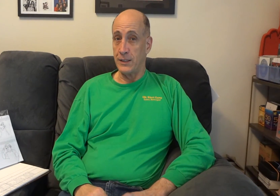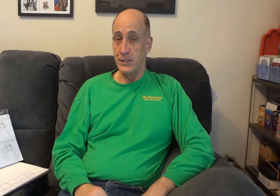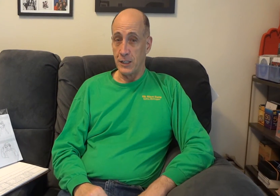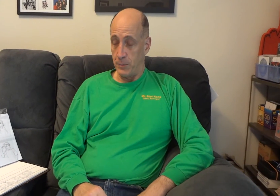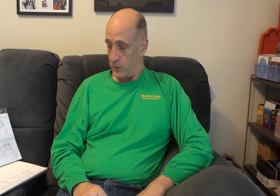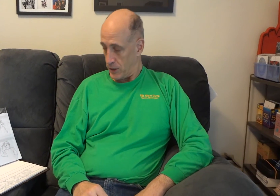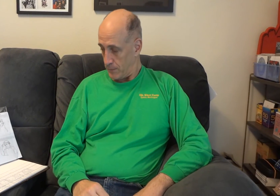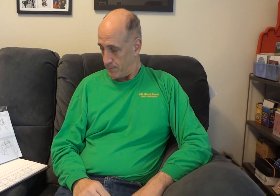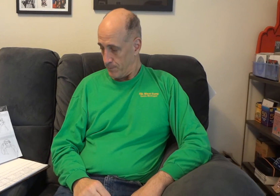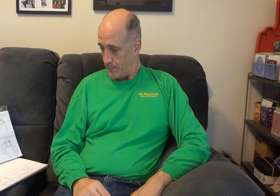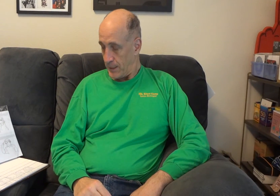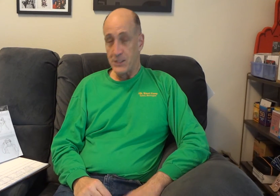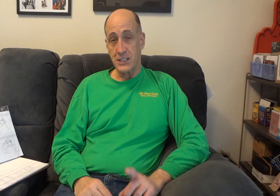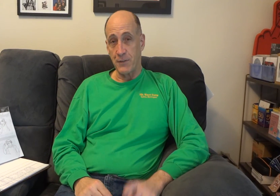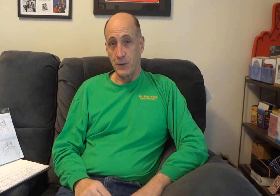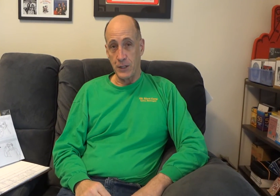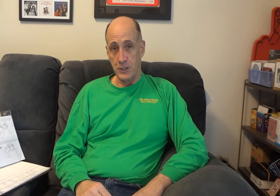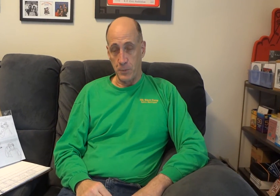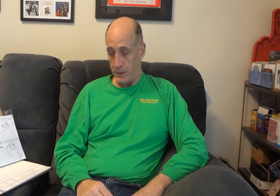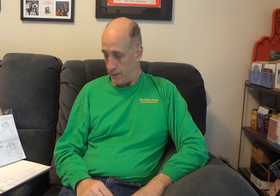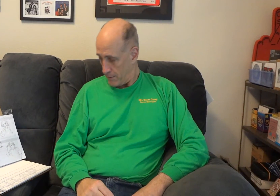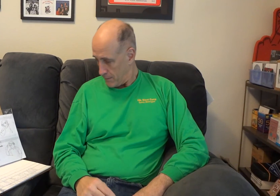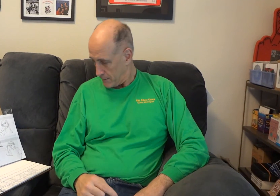single motion. See if you can interpret it.